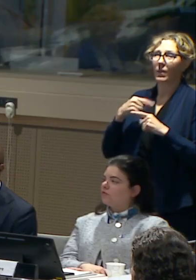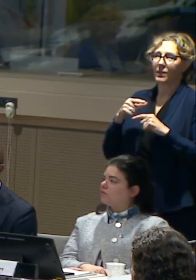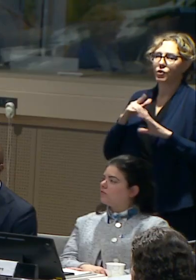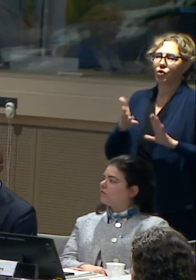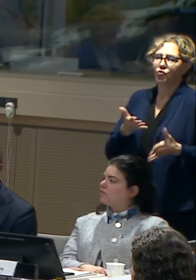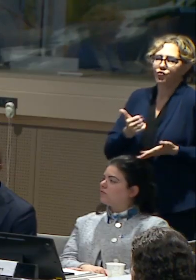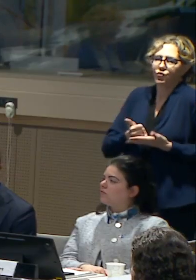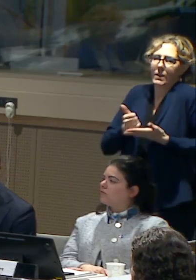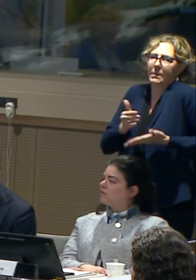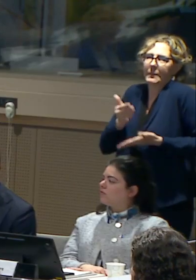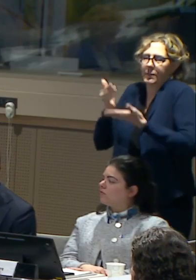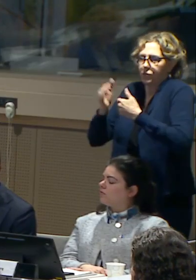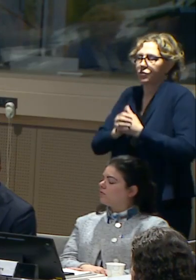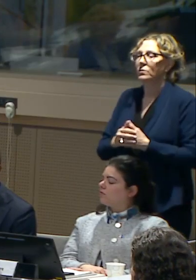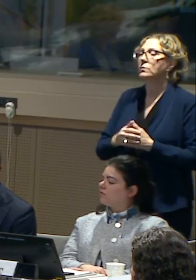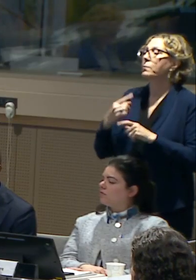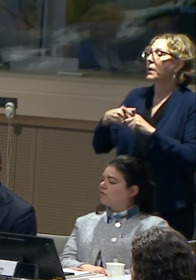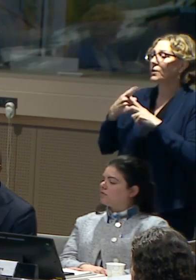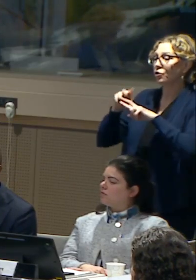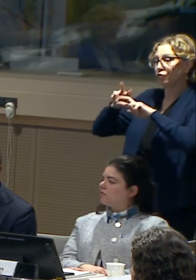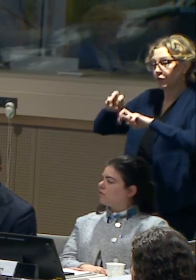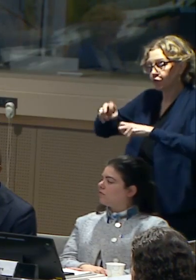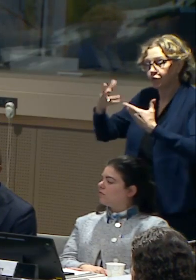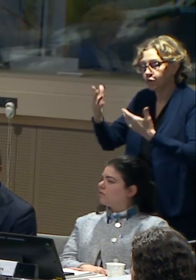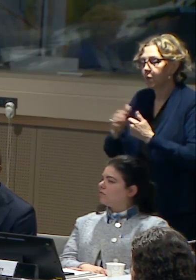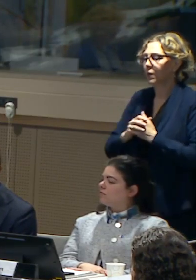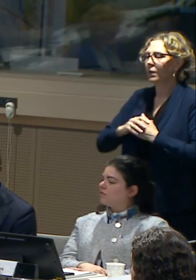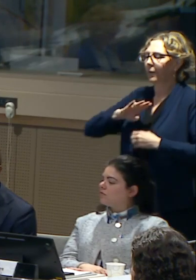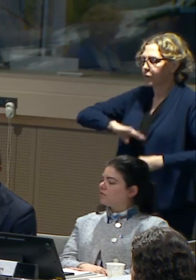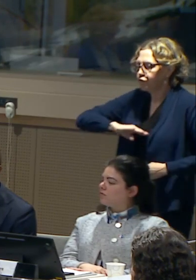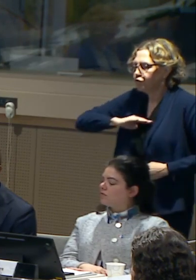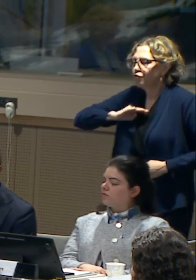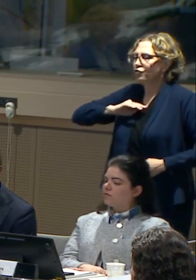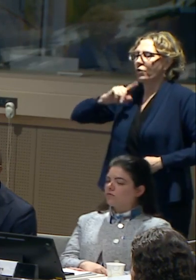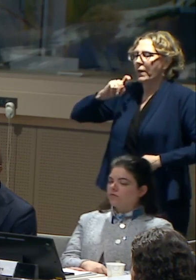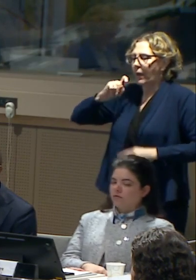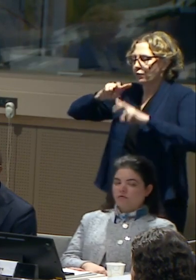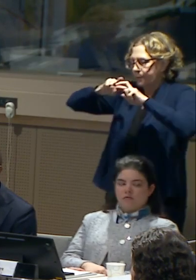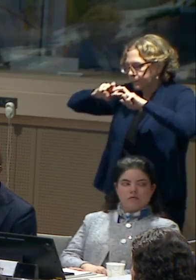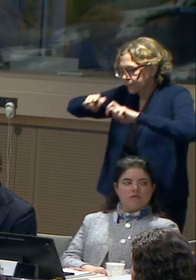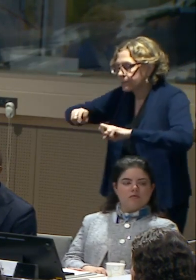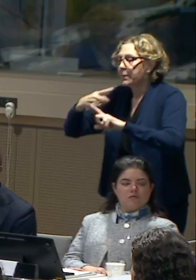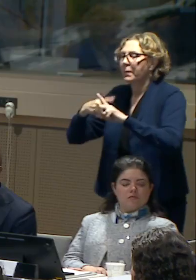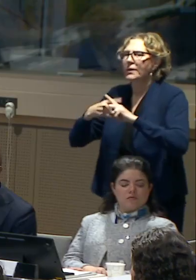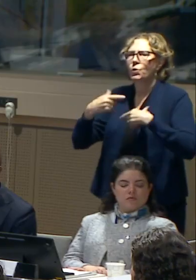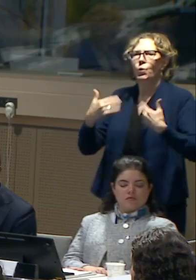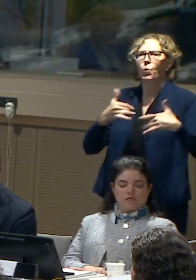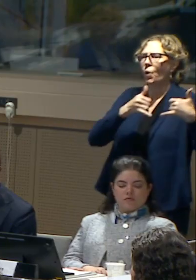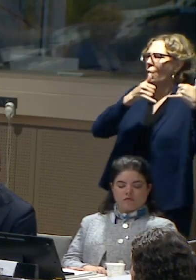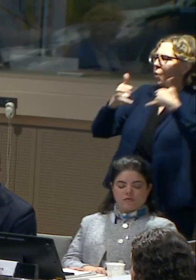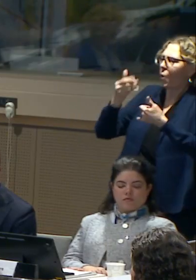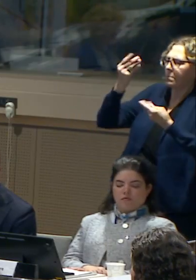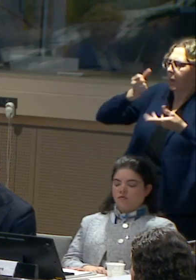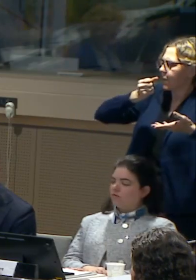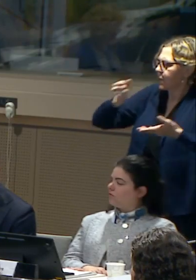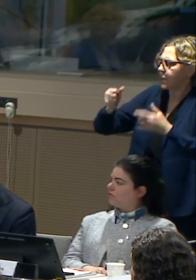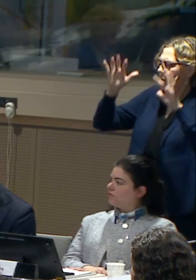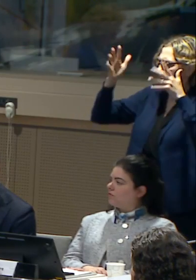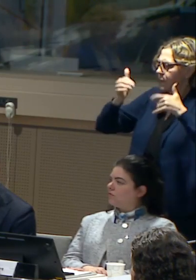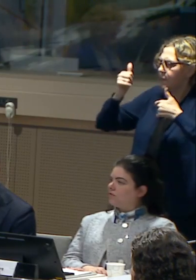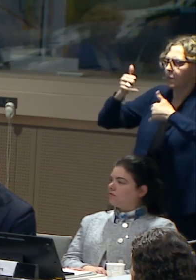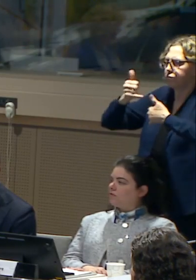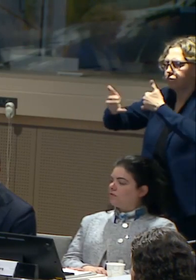as a consultant in geriatrics, and has received a number of honors and awards, like a number of different